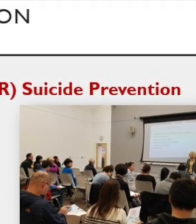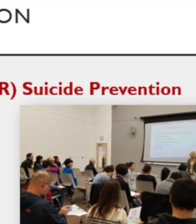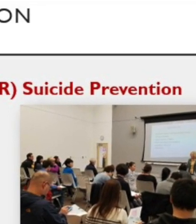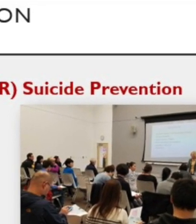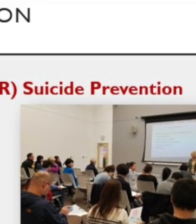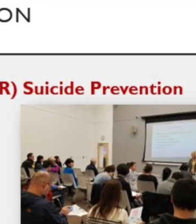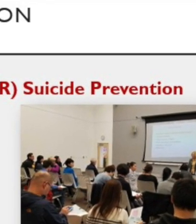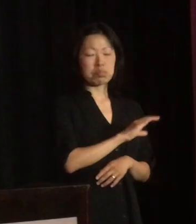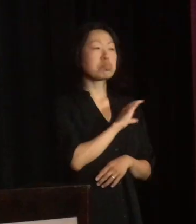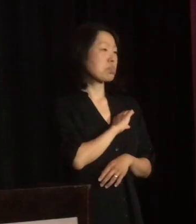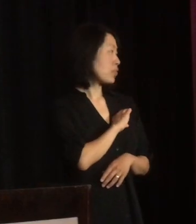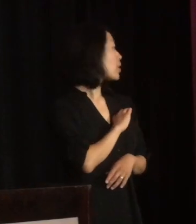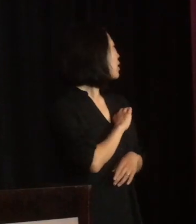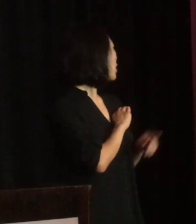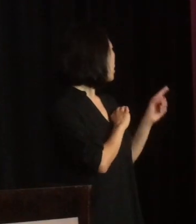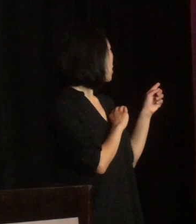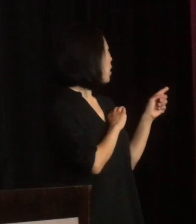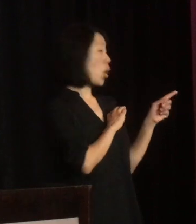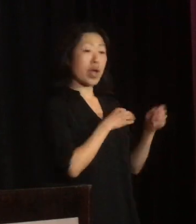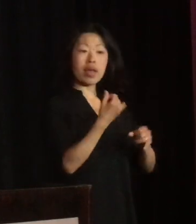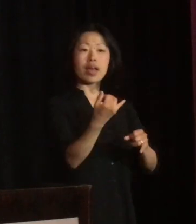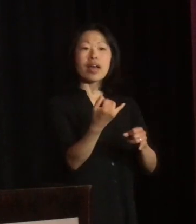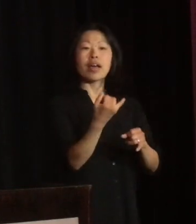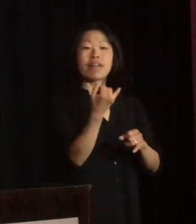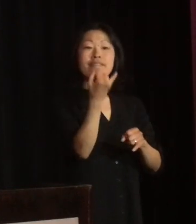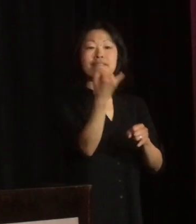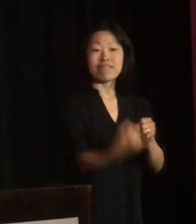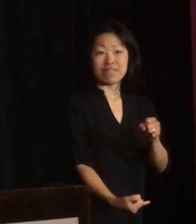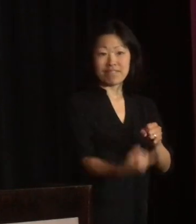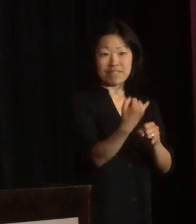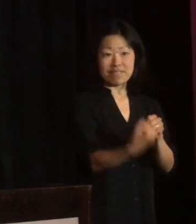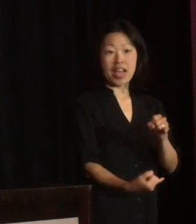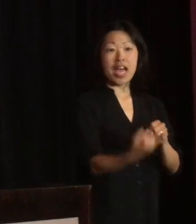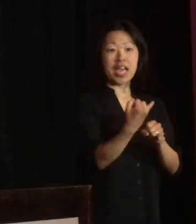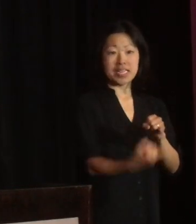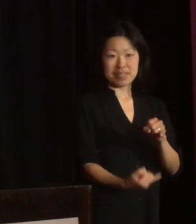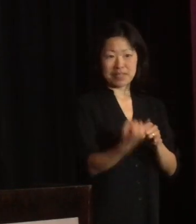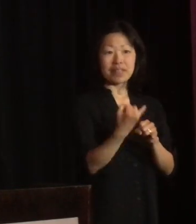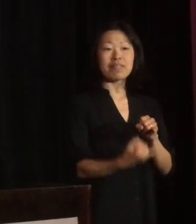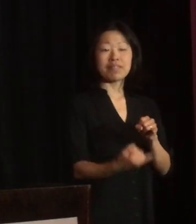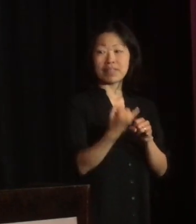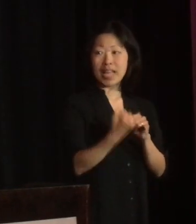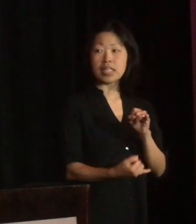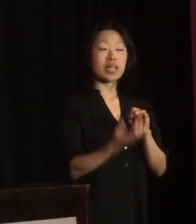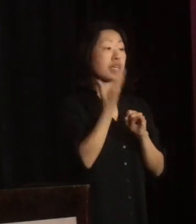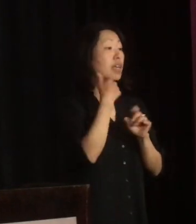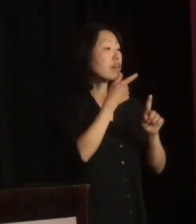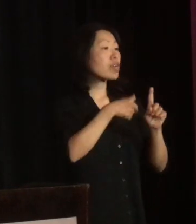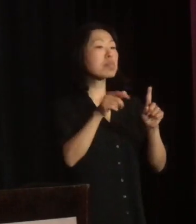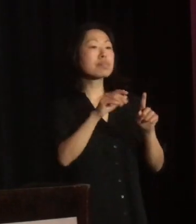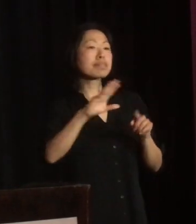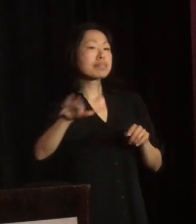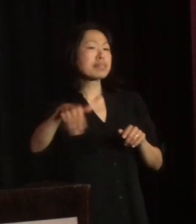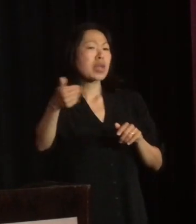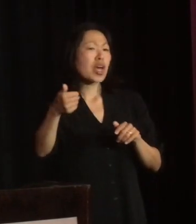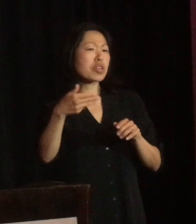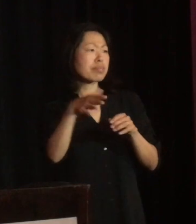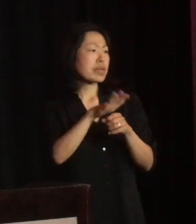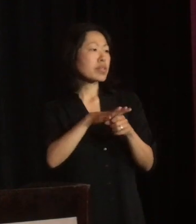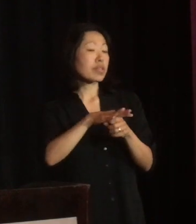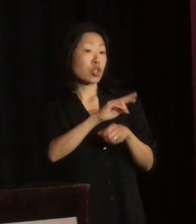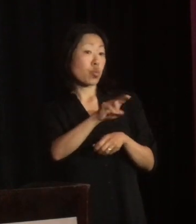particularly, I want to point out this last one, and this is kind of for all of you guys that are from different parts of the U.S. or coming from other countries, if that's